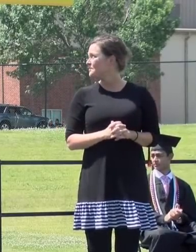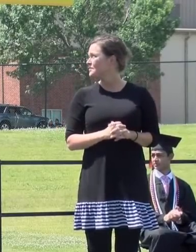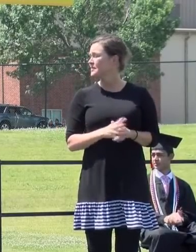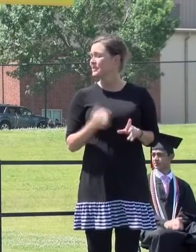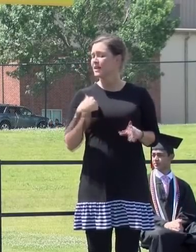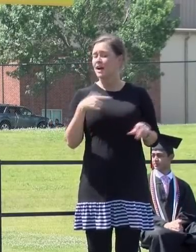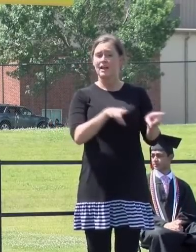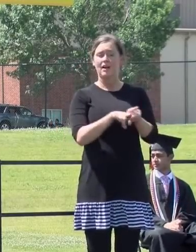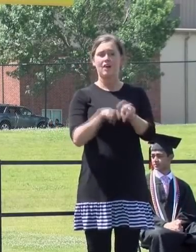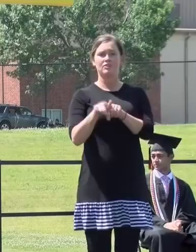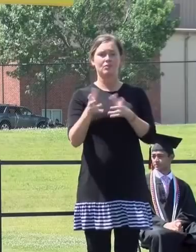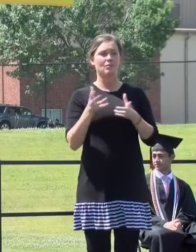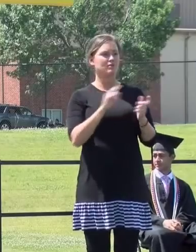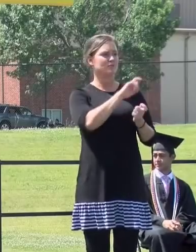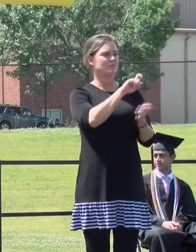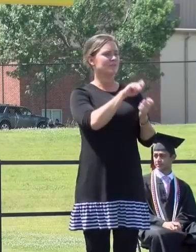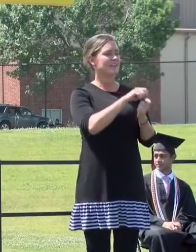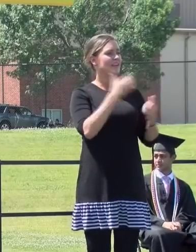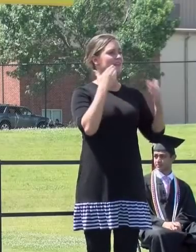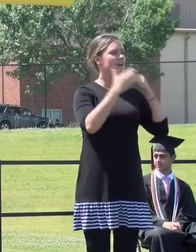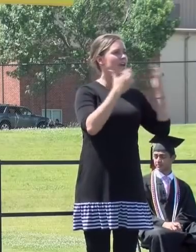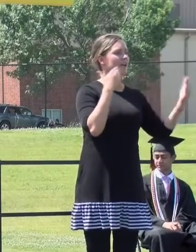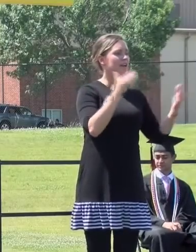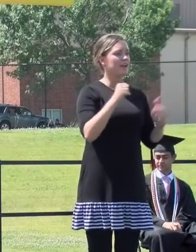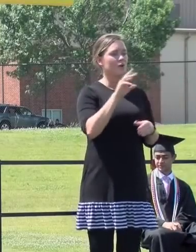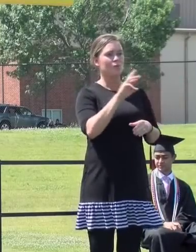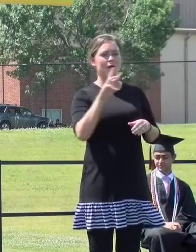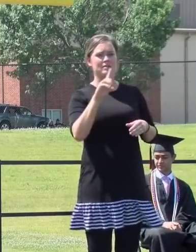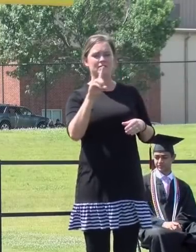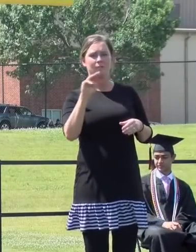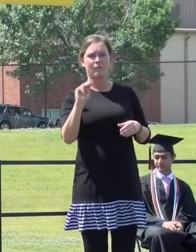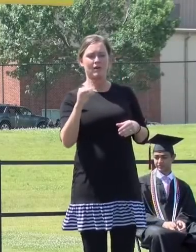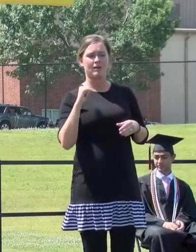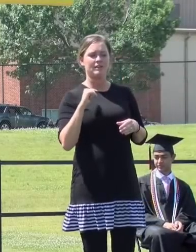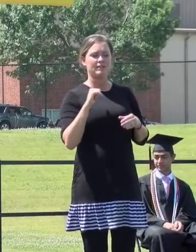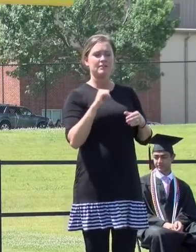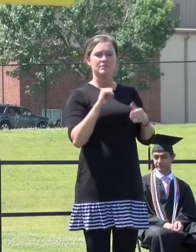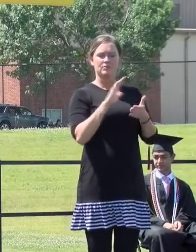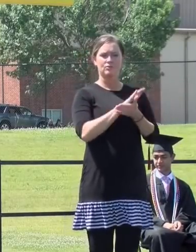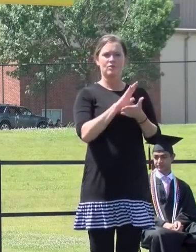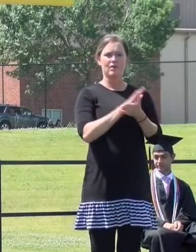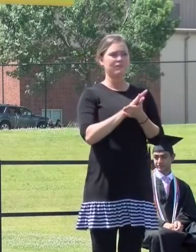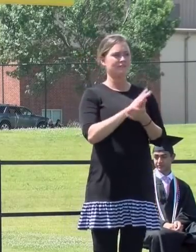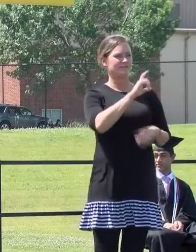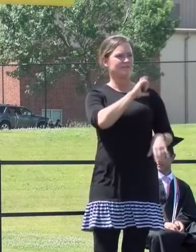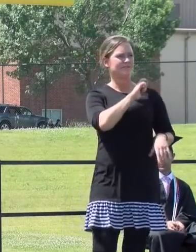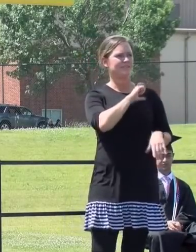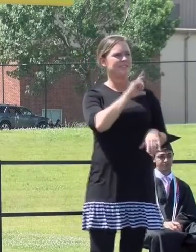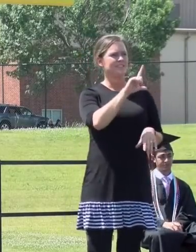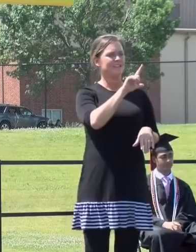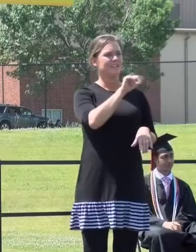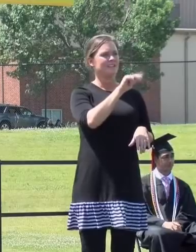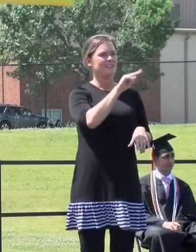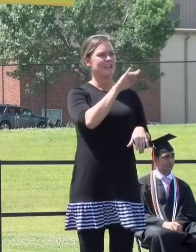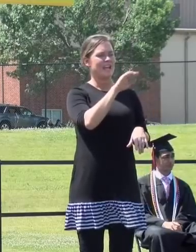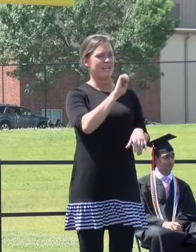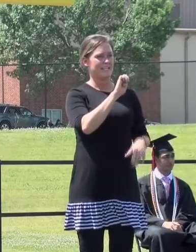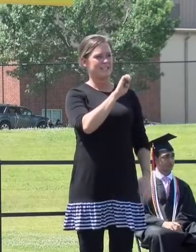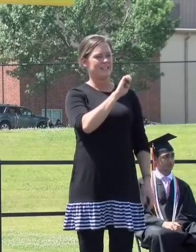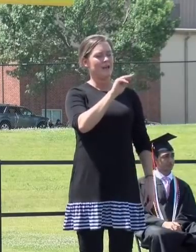I would like to specifically thank West Des Moines School and Community Relations Office, made up of Lane Mendenhall